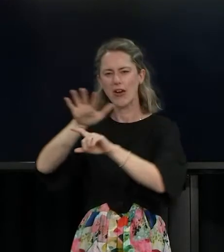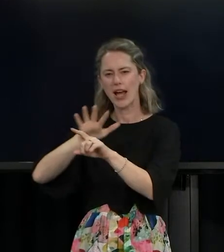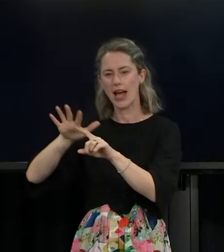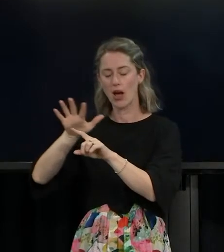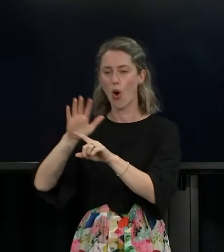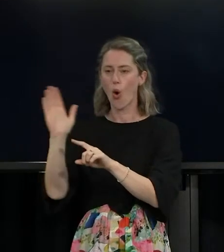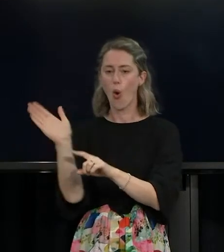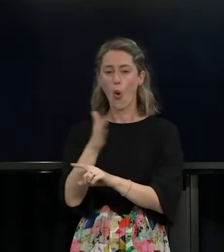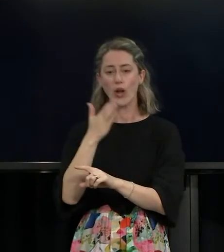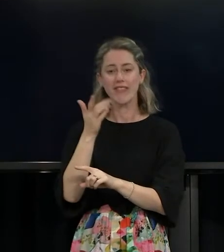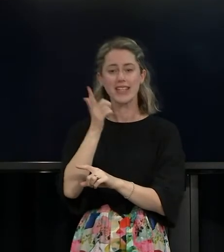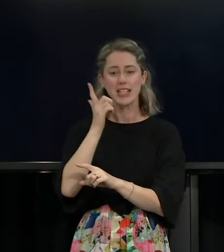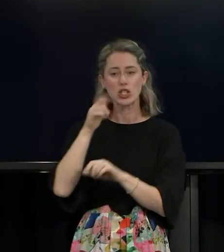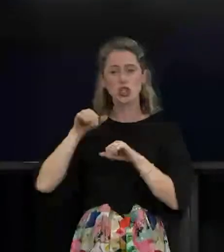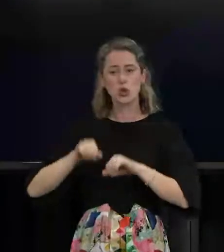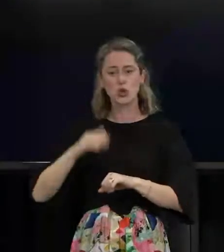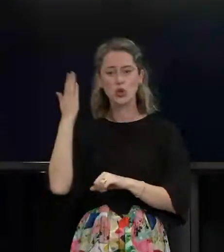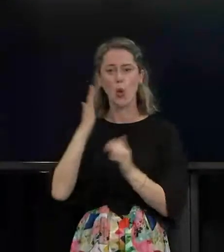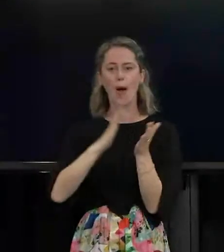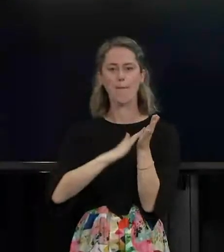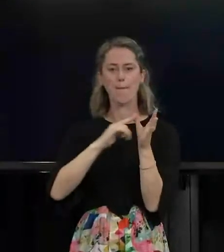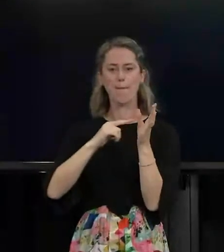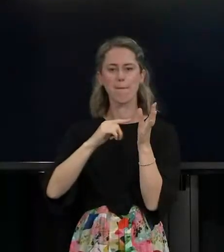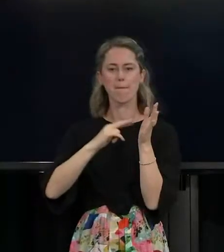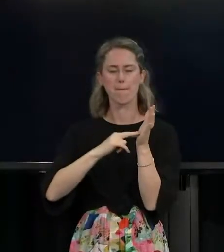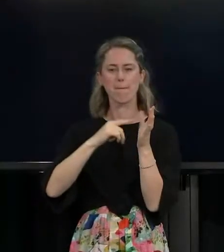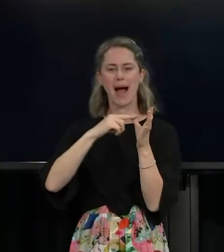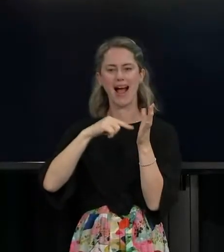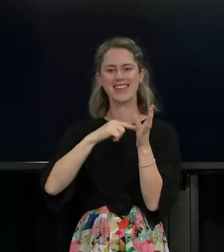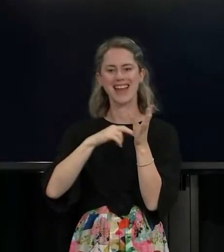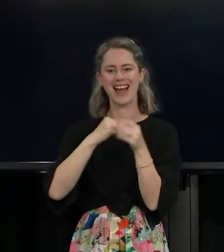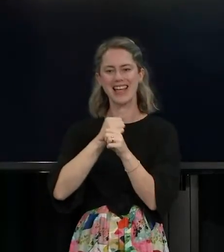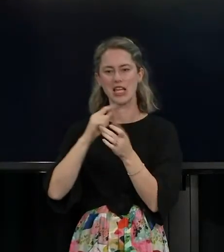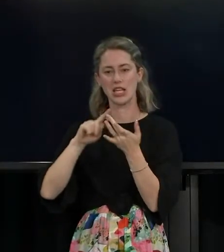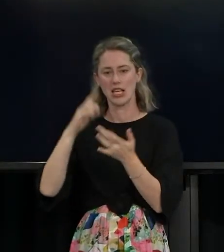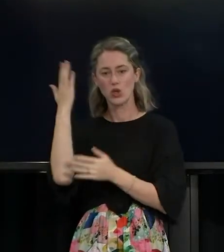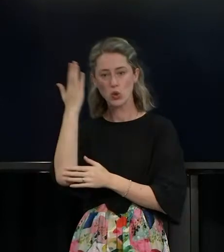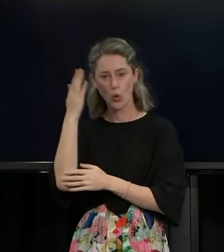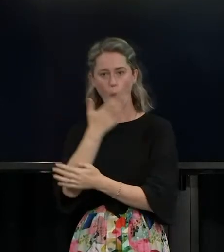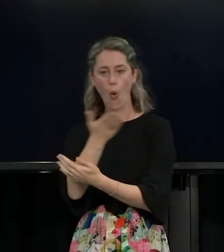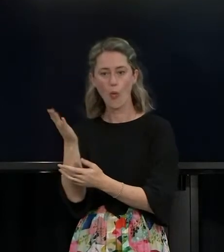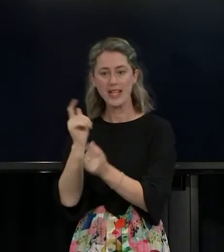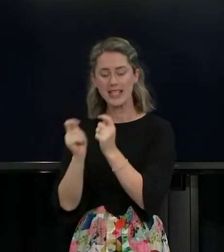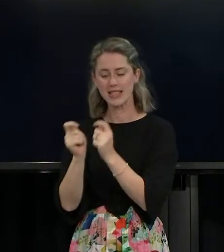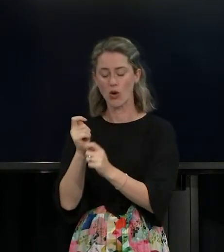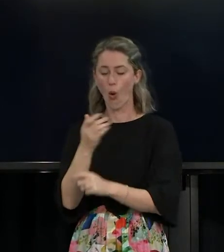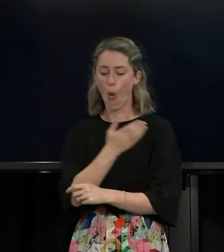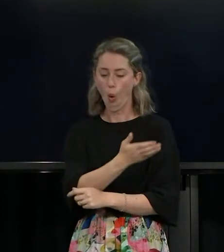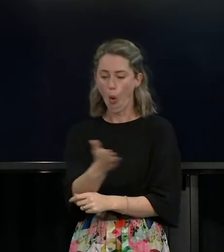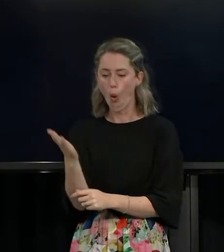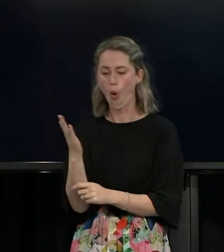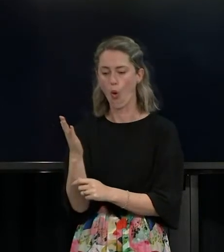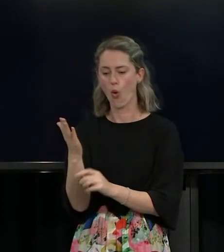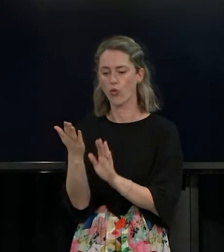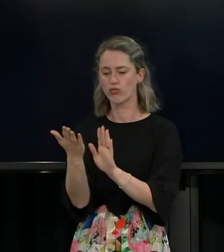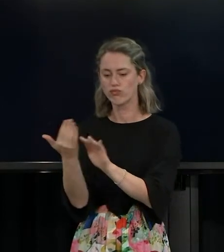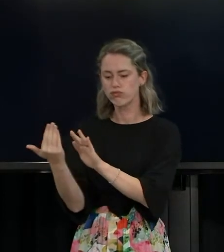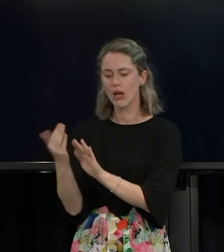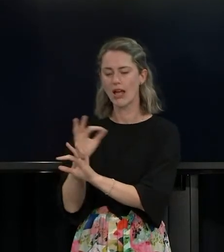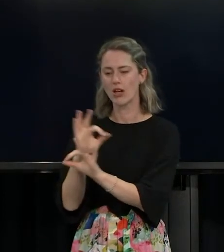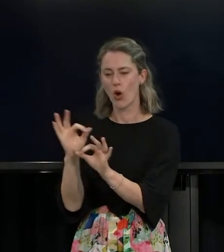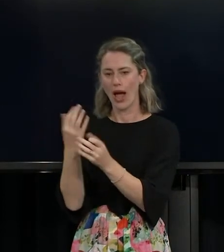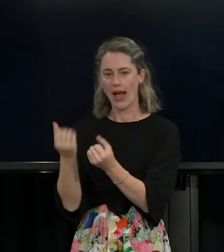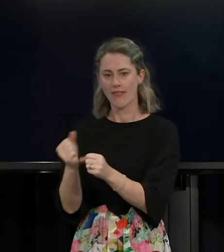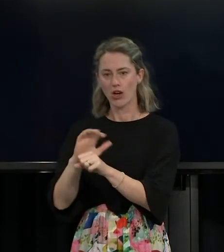school, Mātangi School, Mangatangi School, have been tested, and all but one have returned negative results. The other result